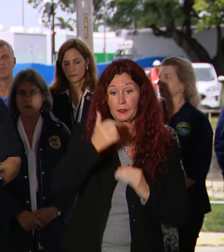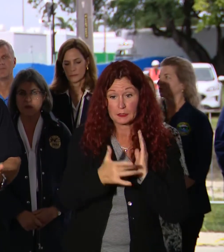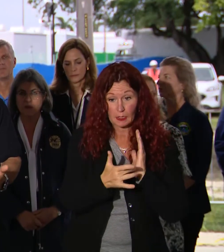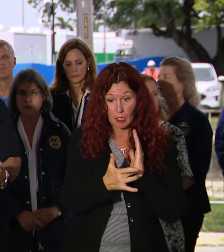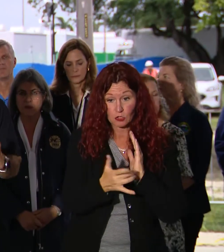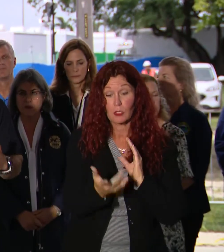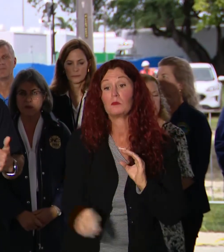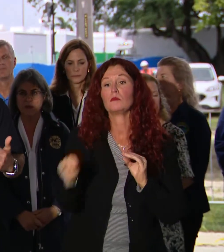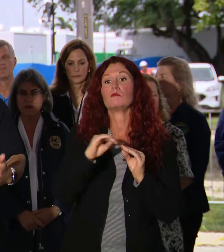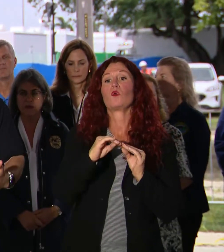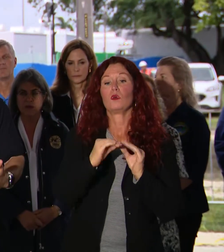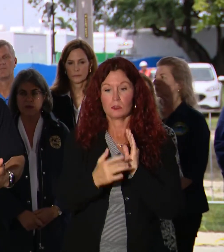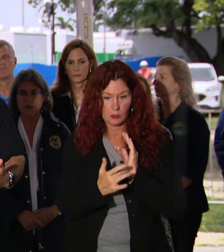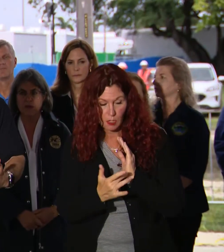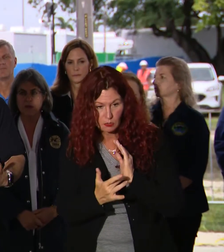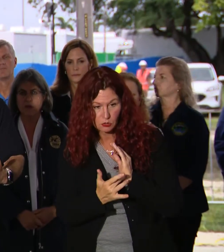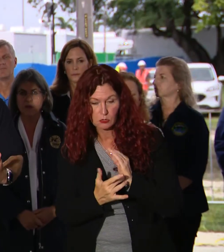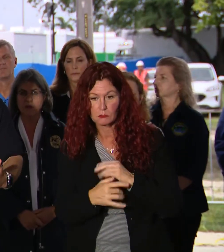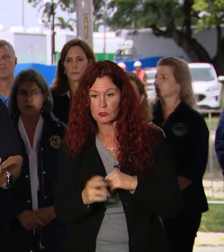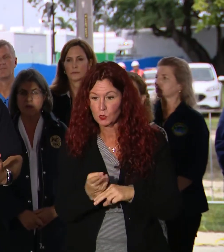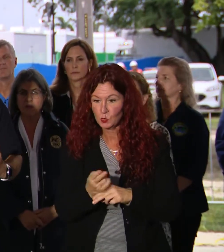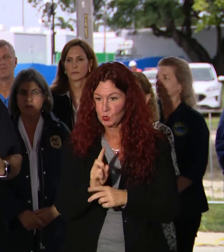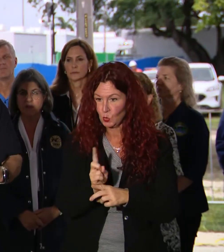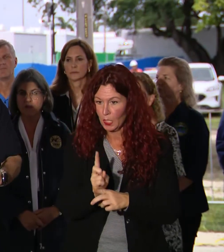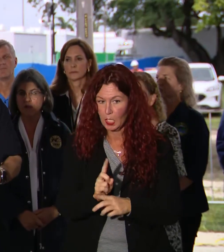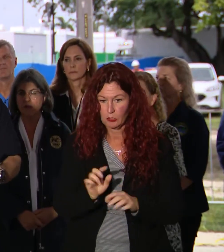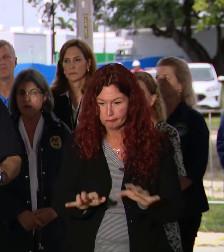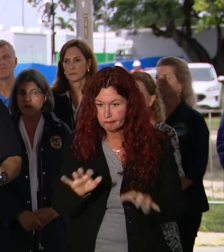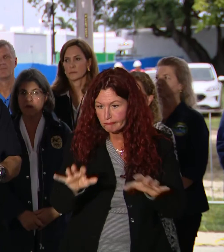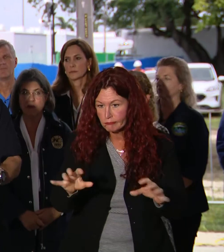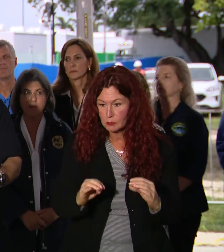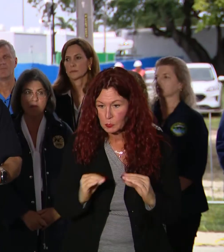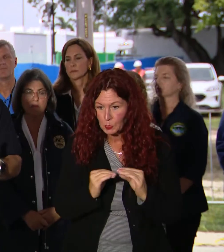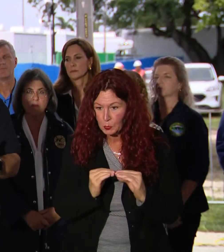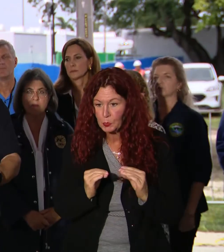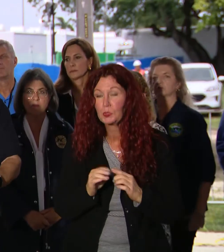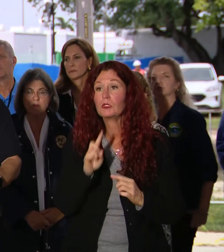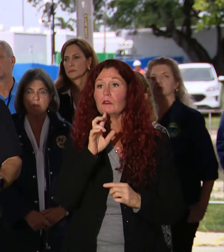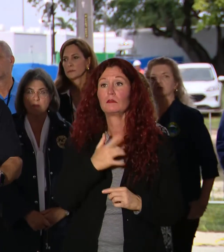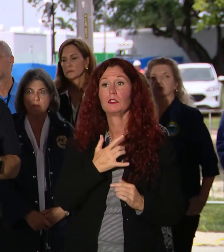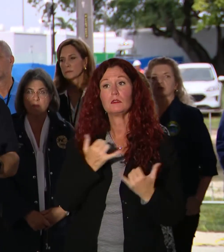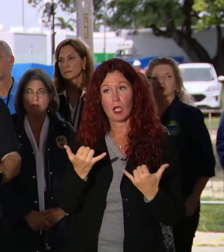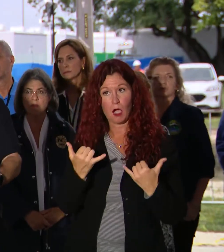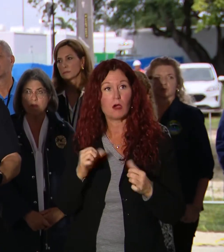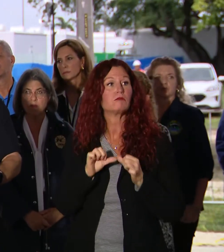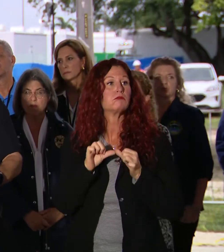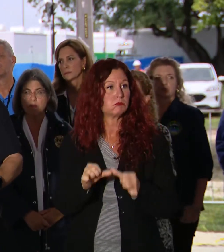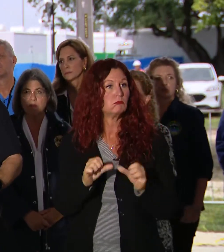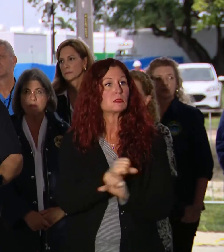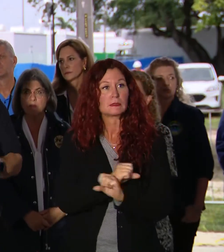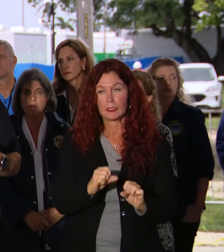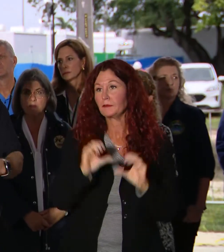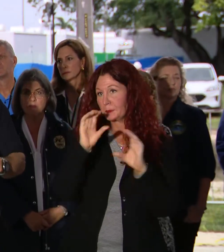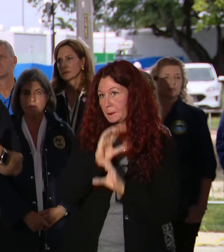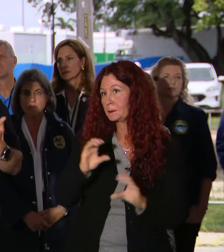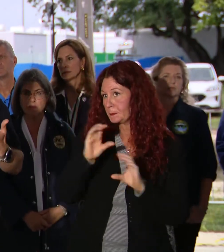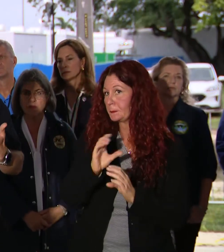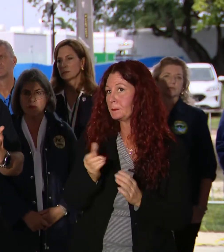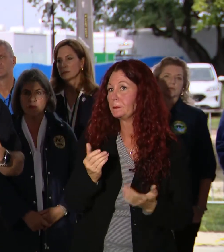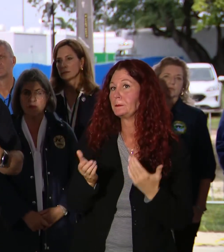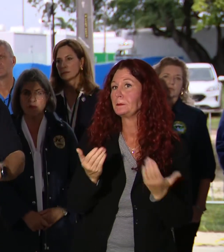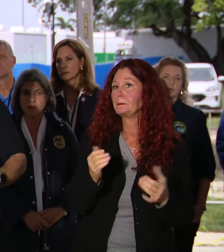quantity and locations. And right now, we're in a position where we feel it is safe to continue the operations as we've done so, and